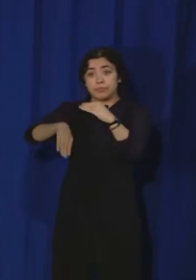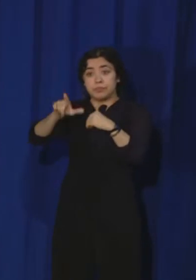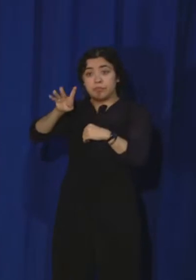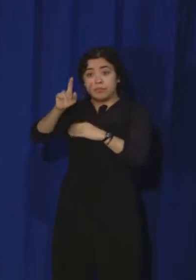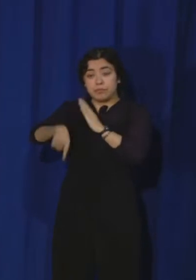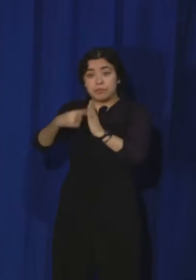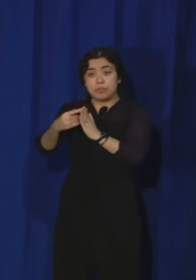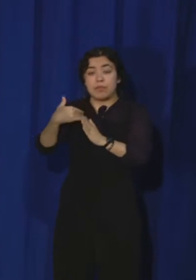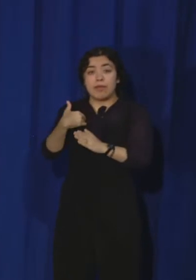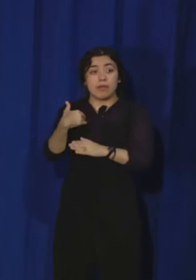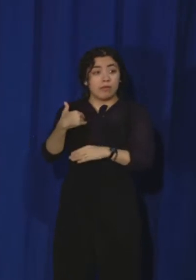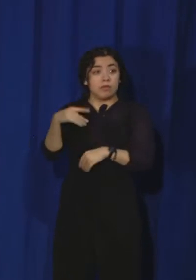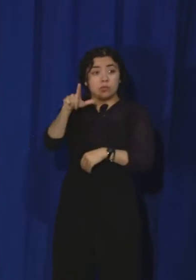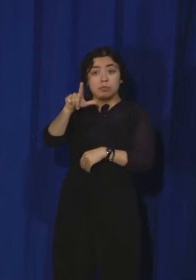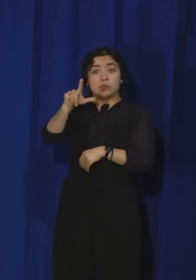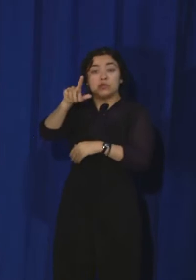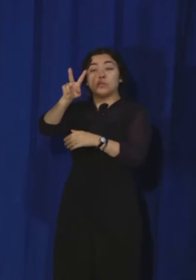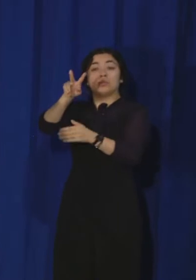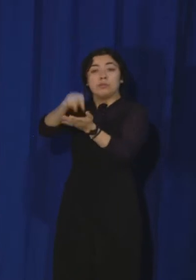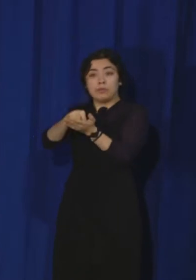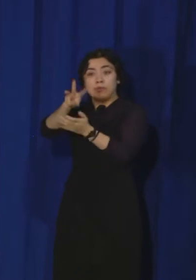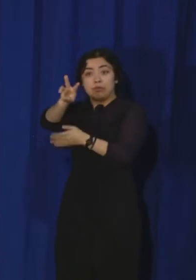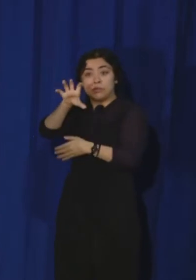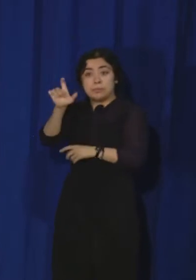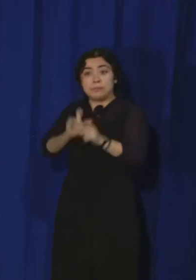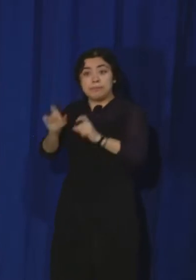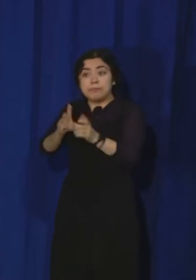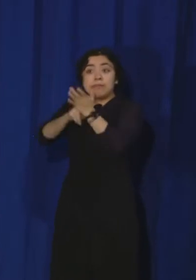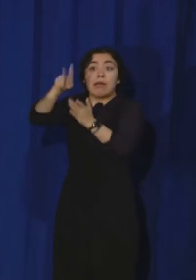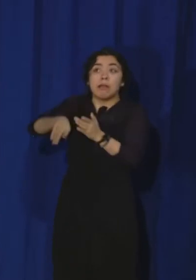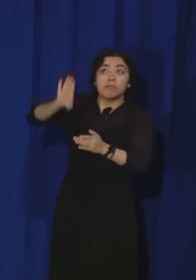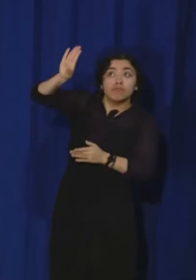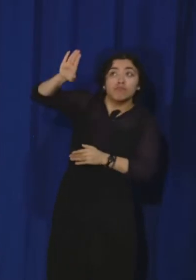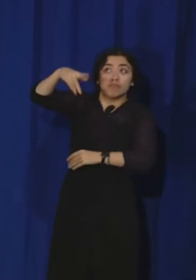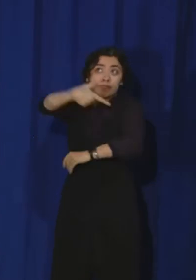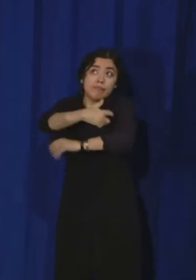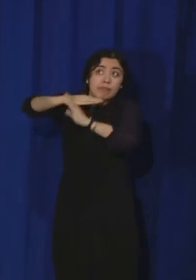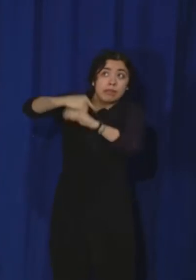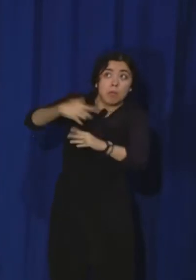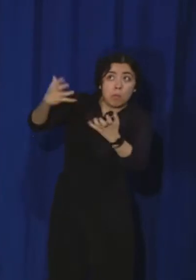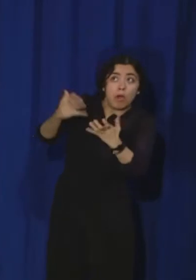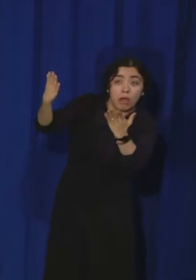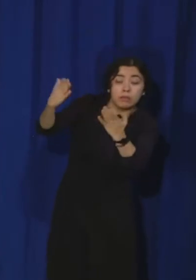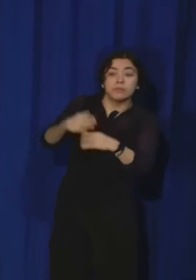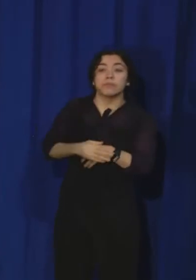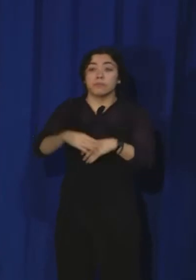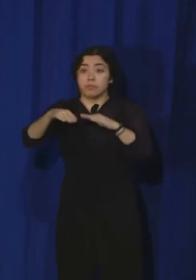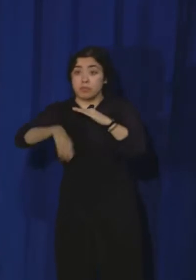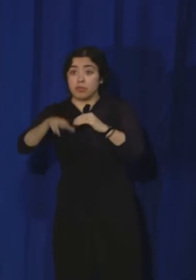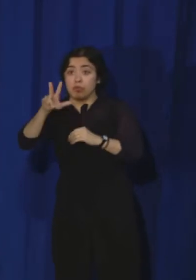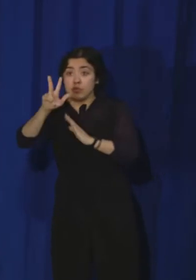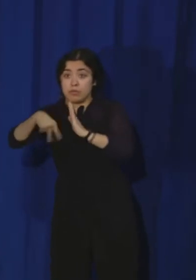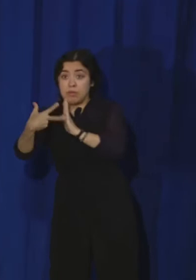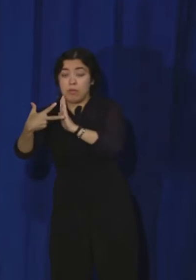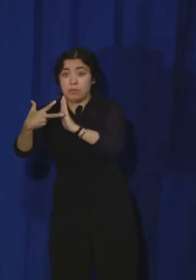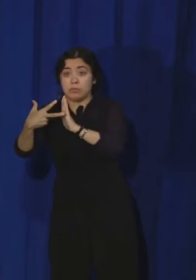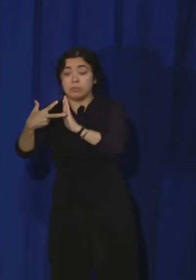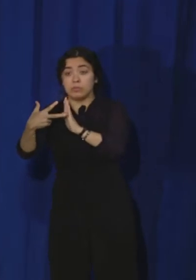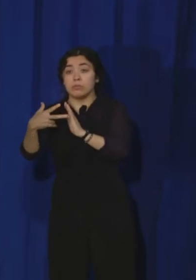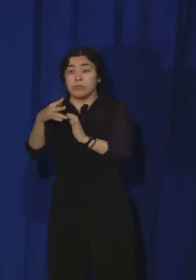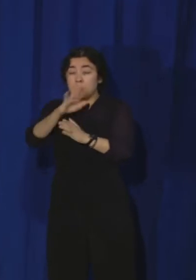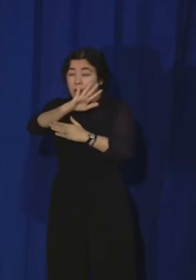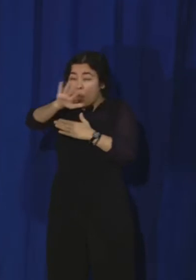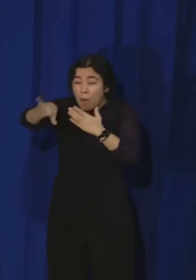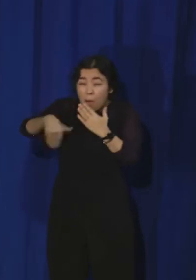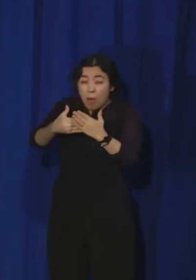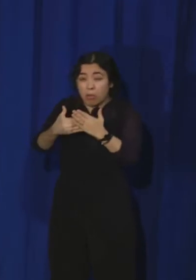us and 5 sites across Chicagoland. Within 3 hours, all 1,800 slots for vaccinations filled